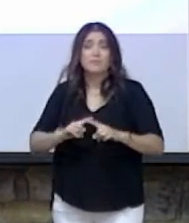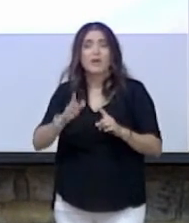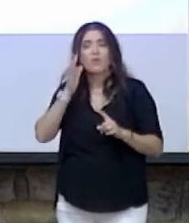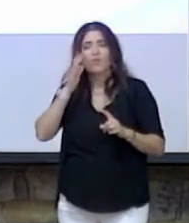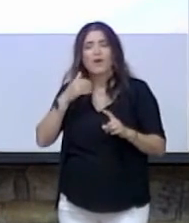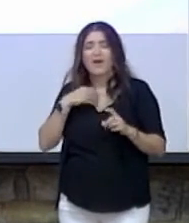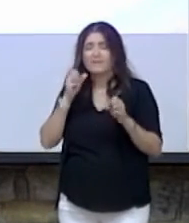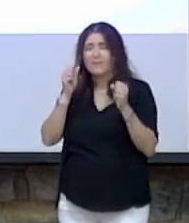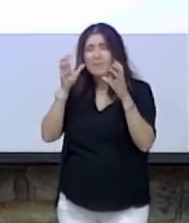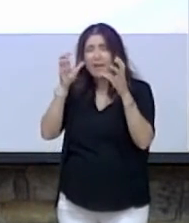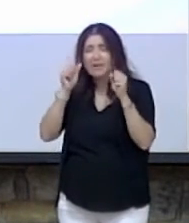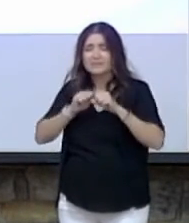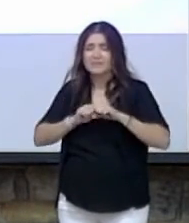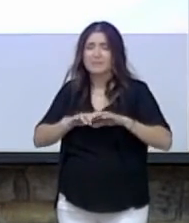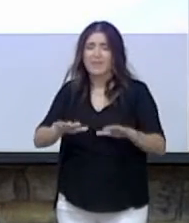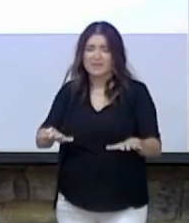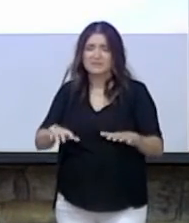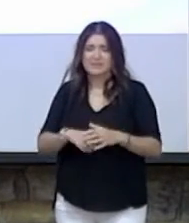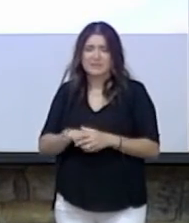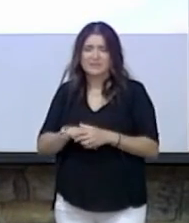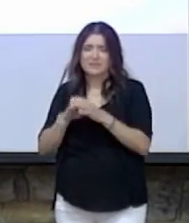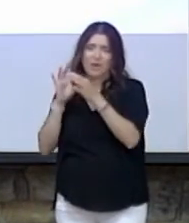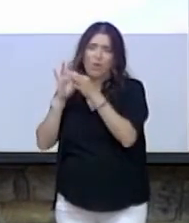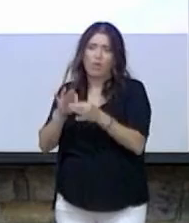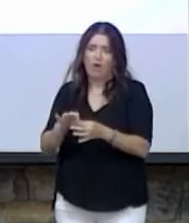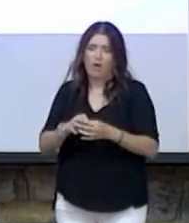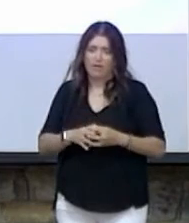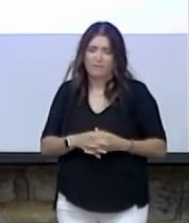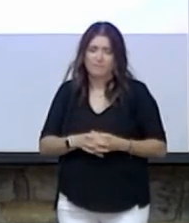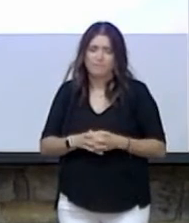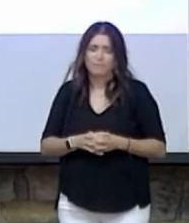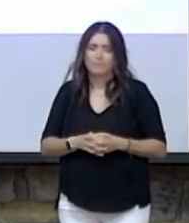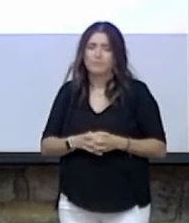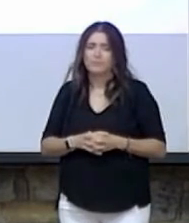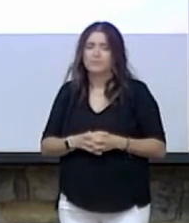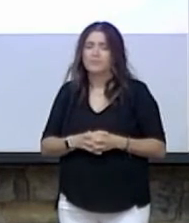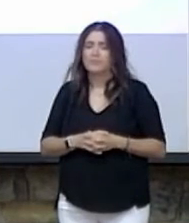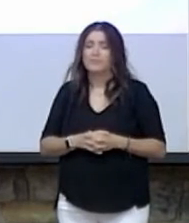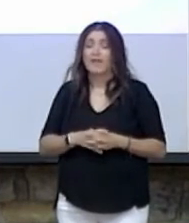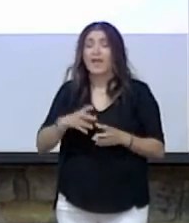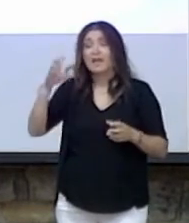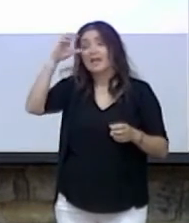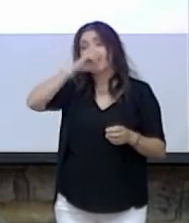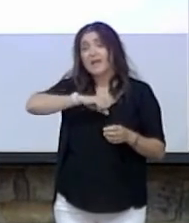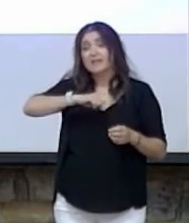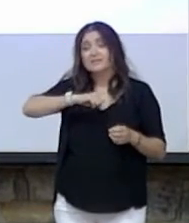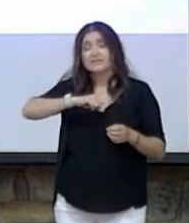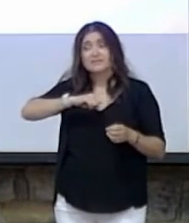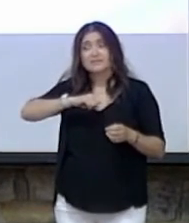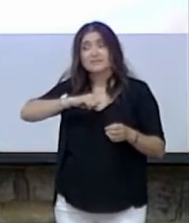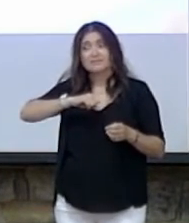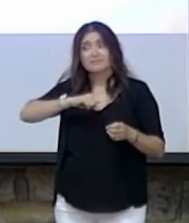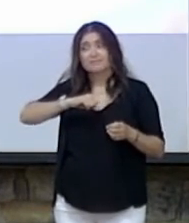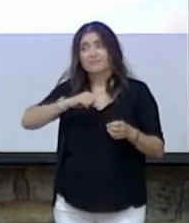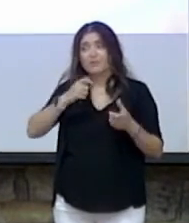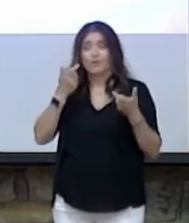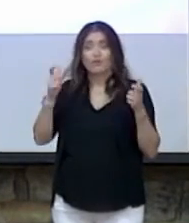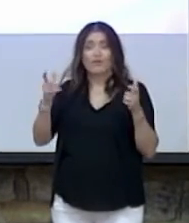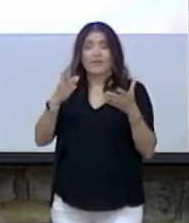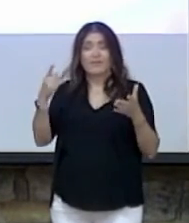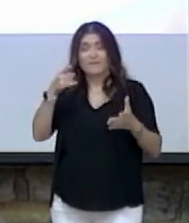some tremendous blessings that go along with it. And I guess the great thing for you and me this morning is